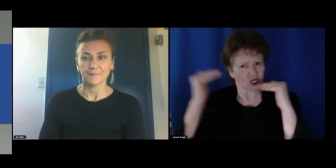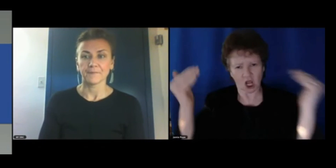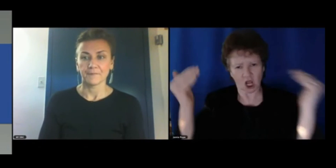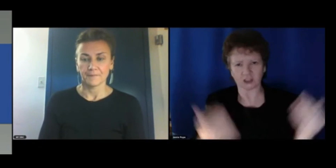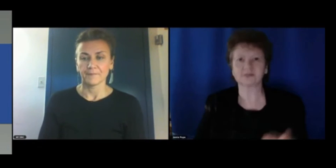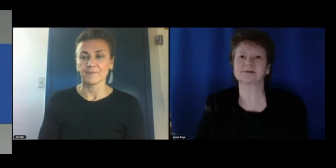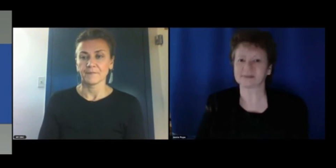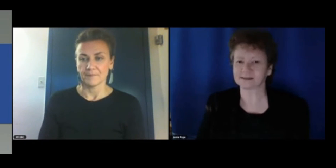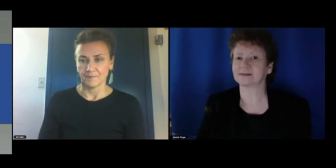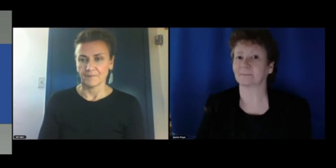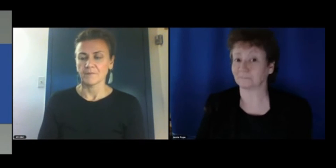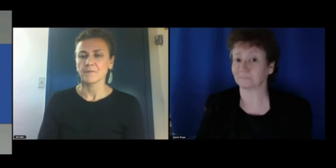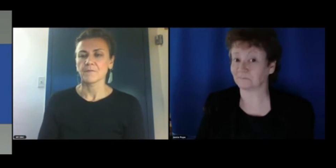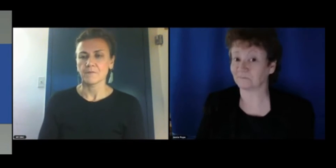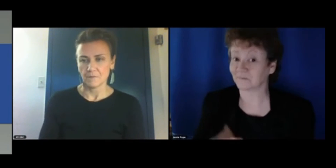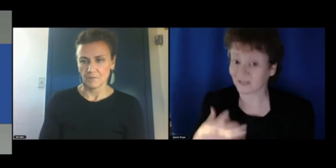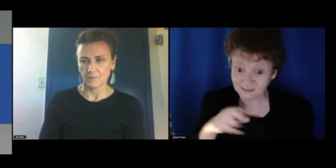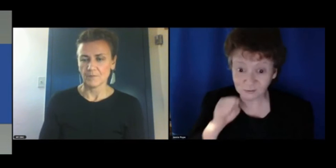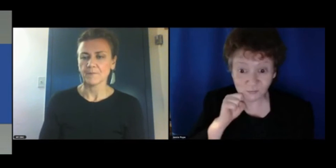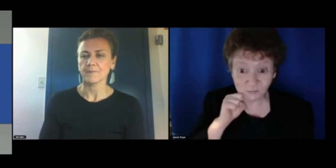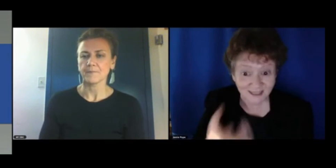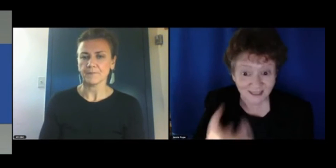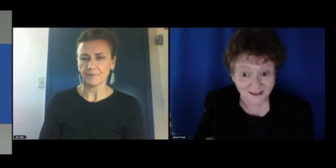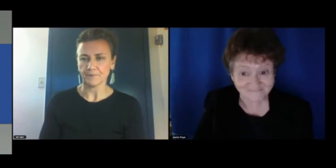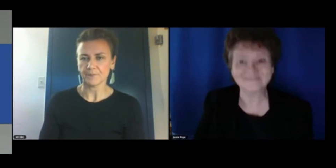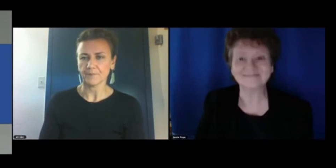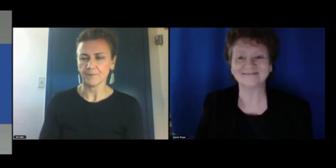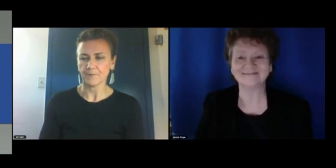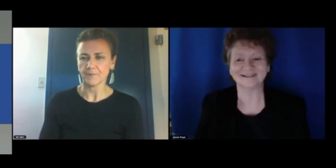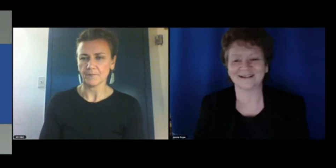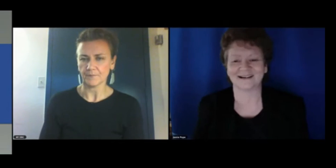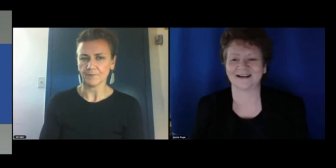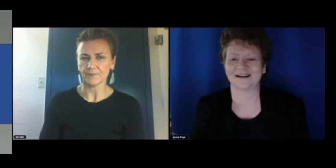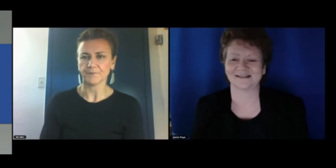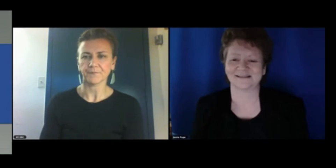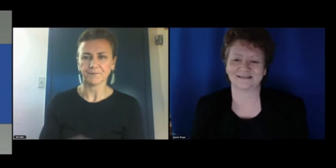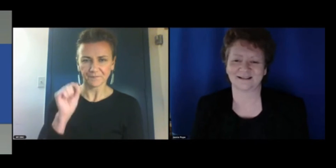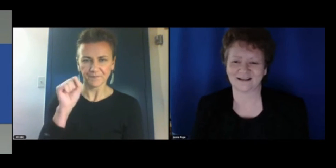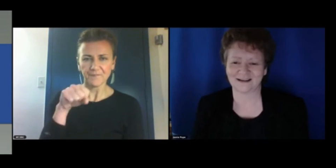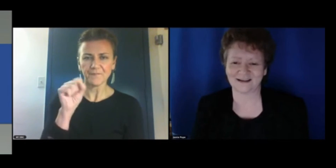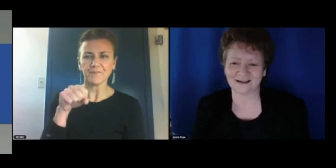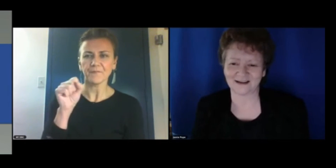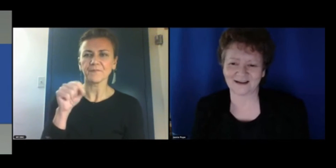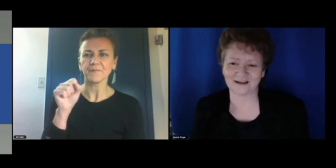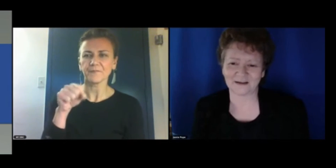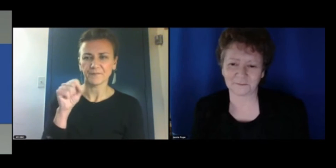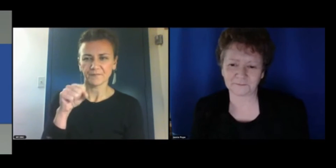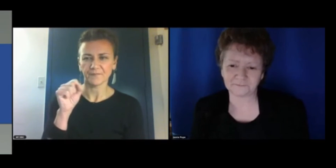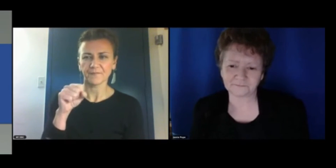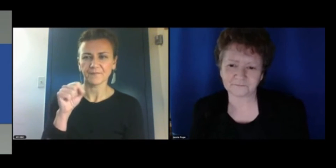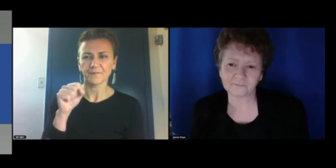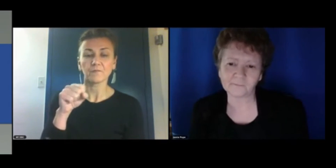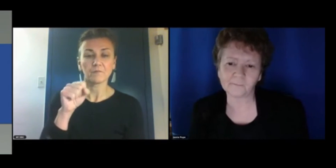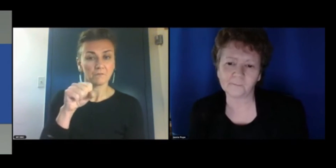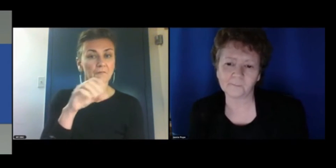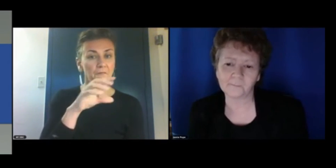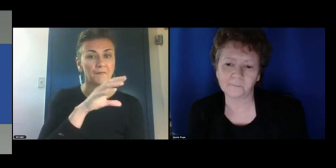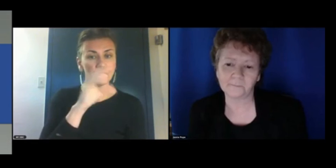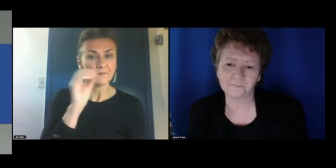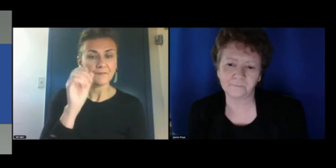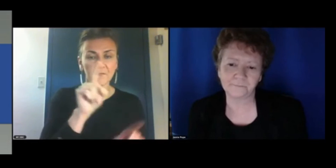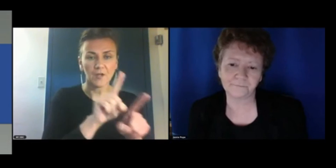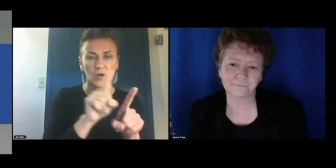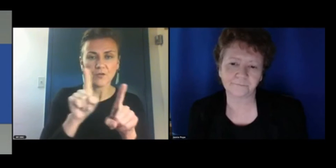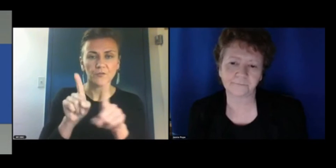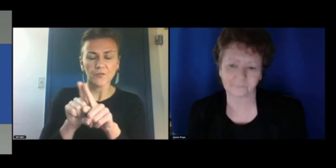matter who you are, from children to adults, everyone can benefit from it. Right, Susan? And Susan says